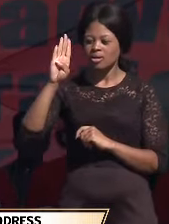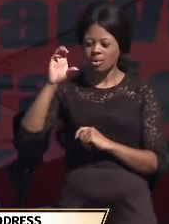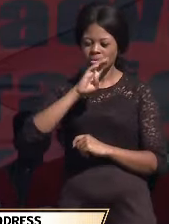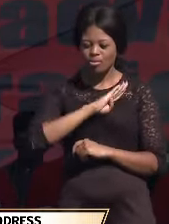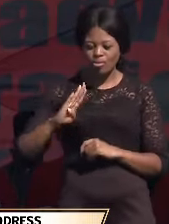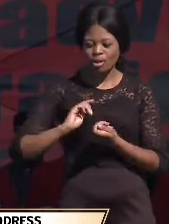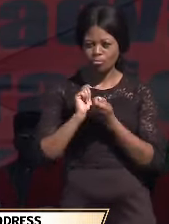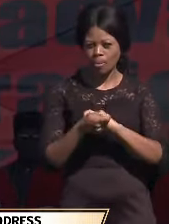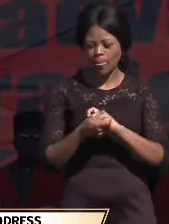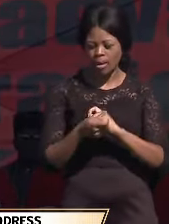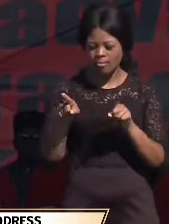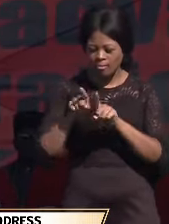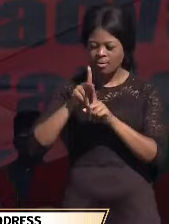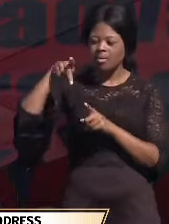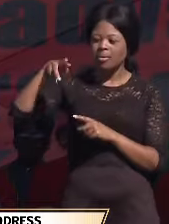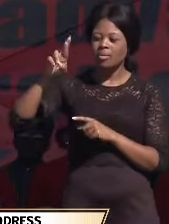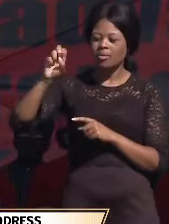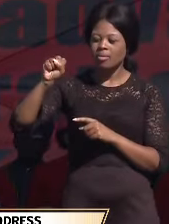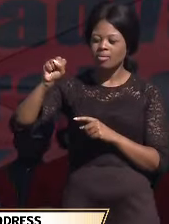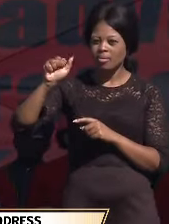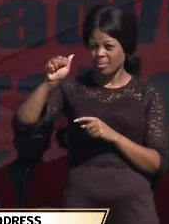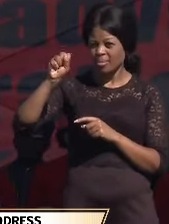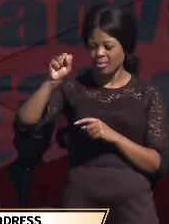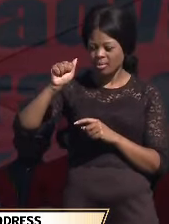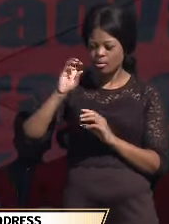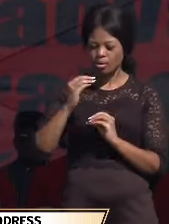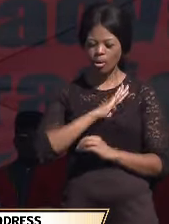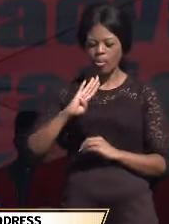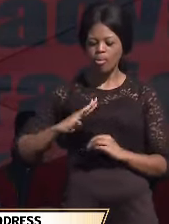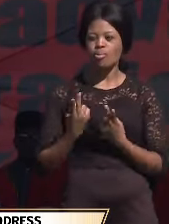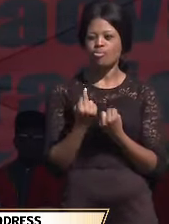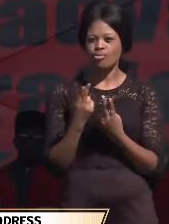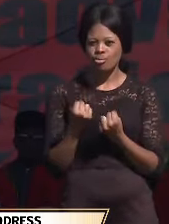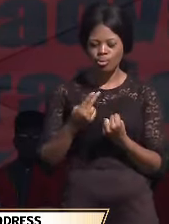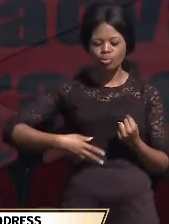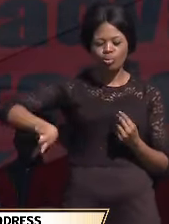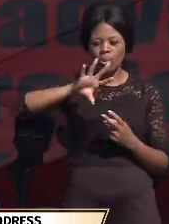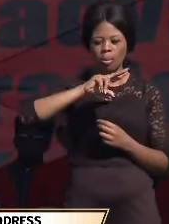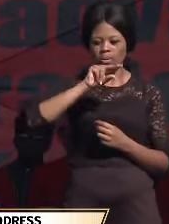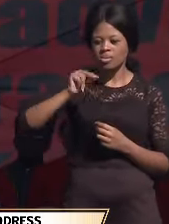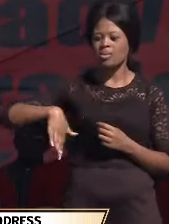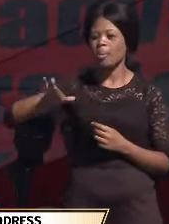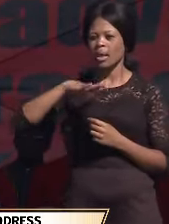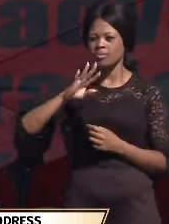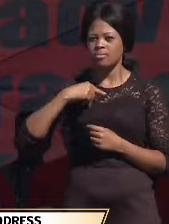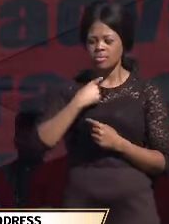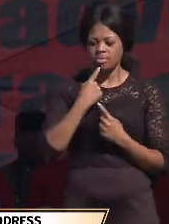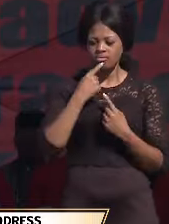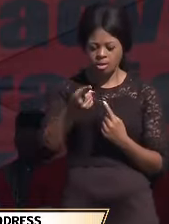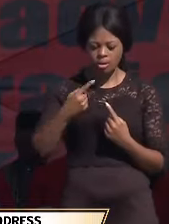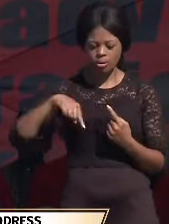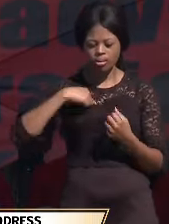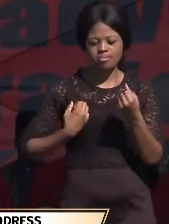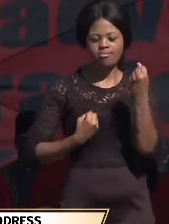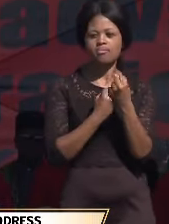ishintshile. Ngisho u-Pras Imbala kune-board entsha nakuzo zonke ezinye iy'ndawo sithi